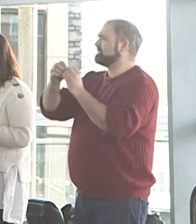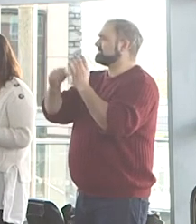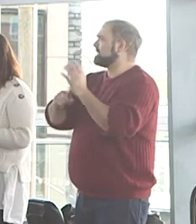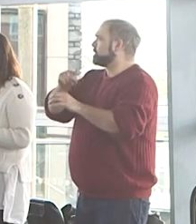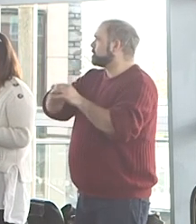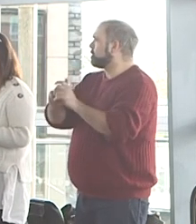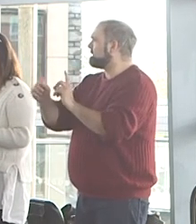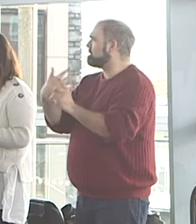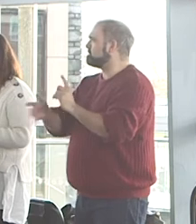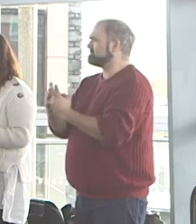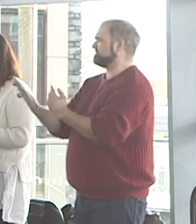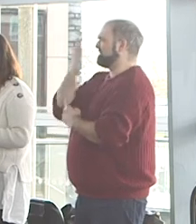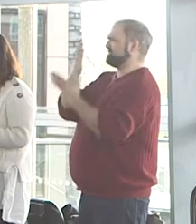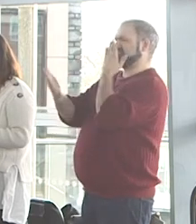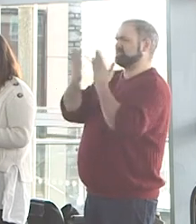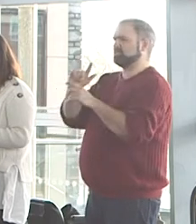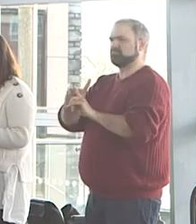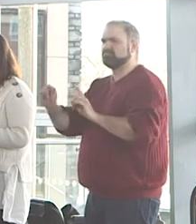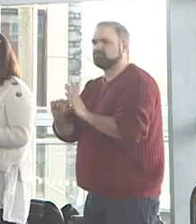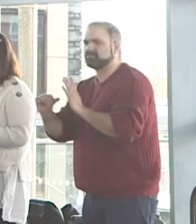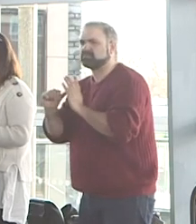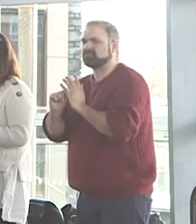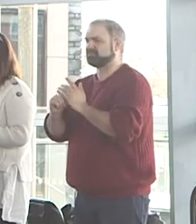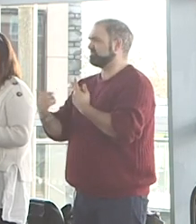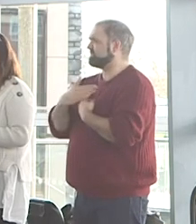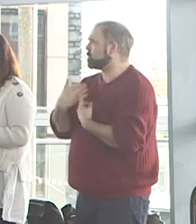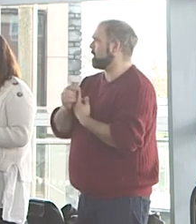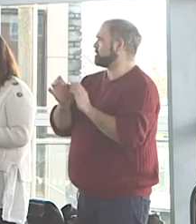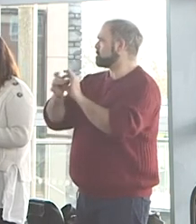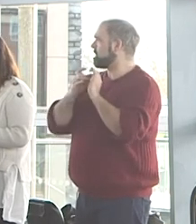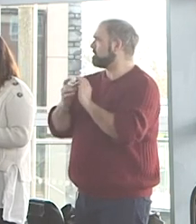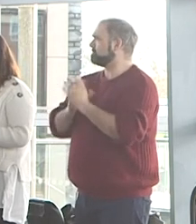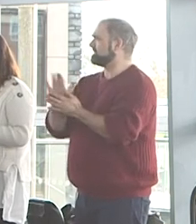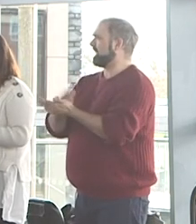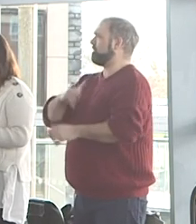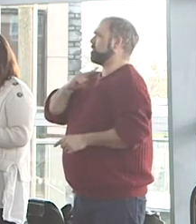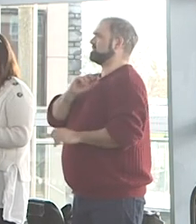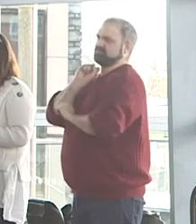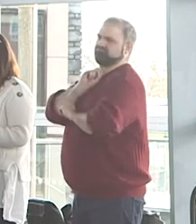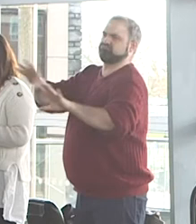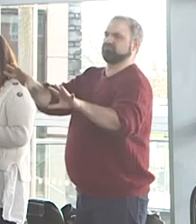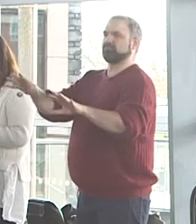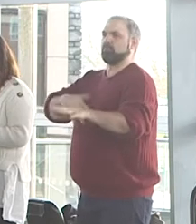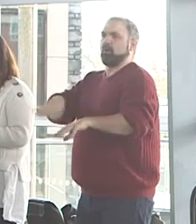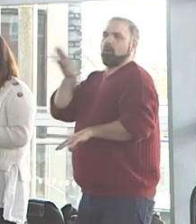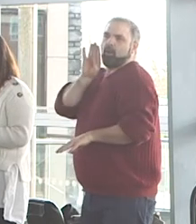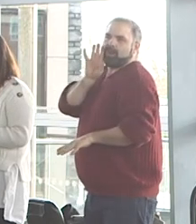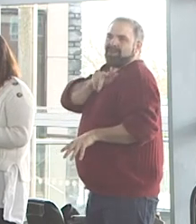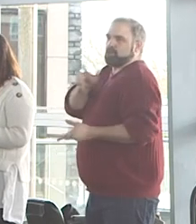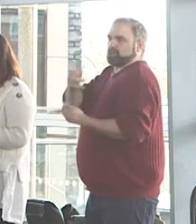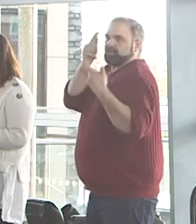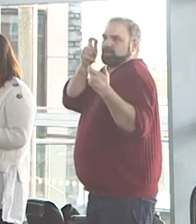facing, sociocultural and political, in order to make our voices heard, understood, and being taken